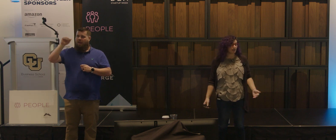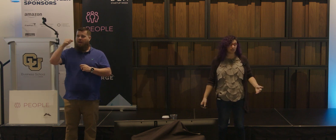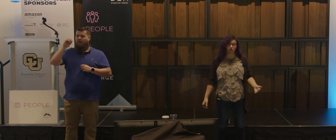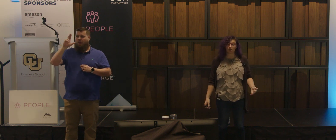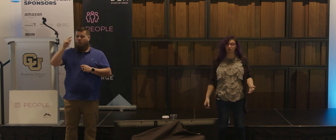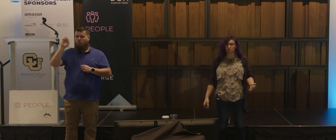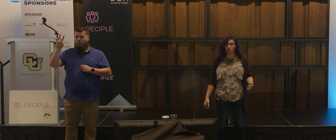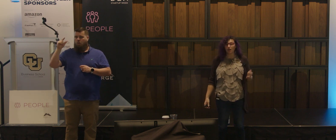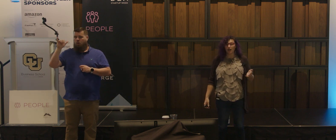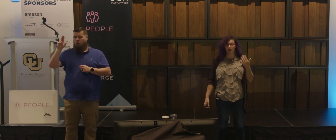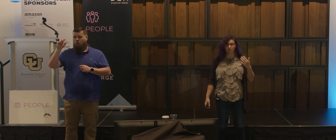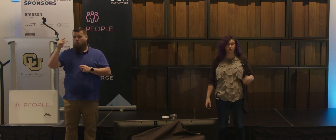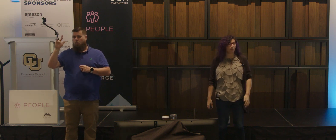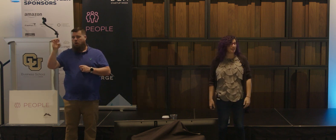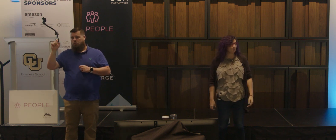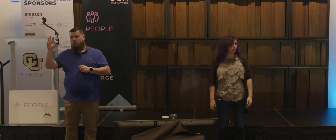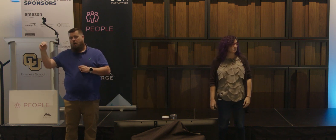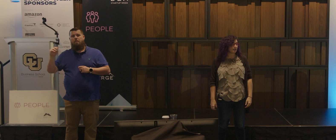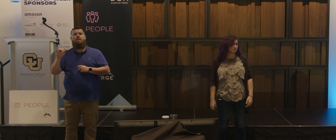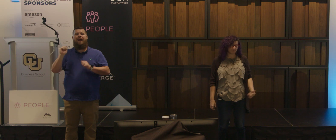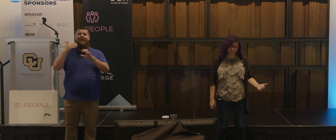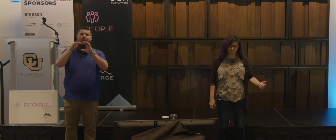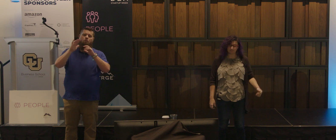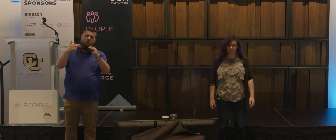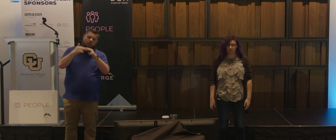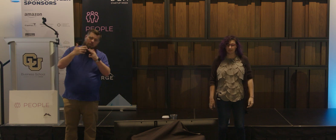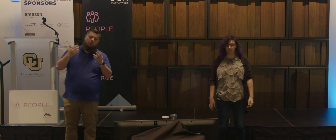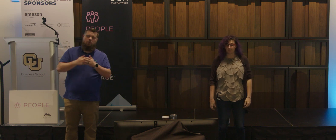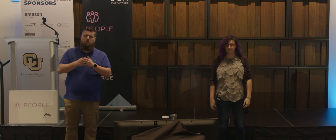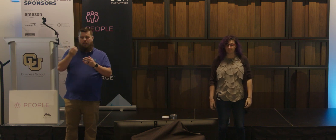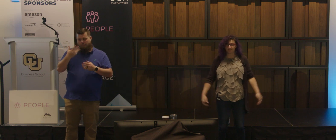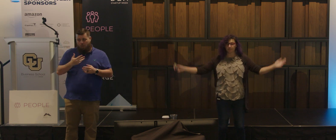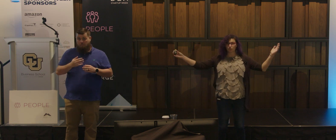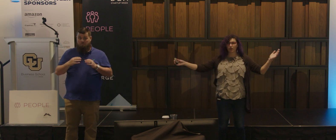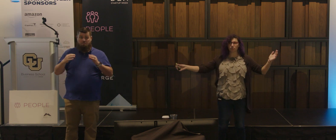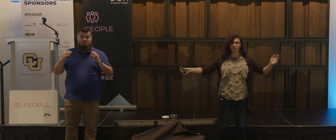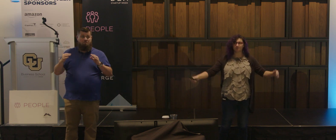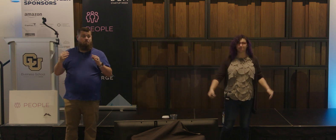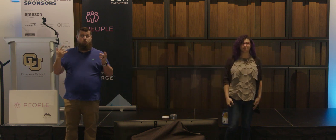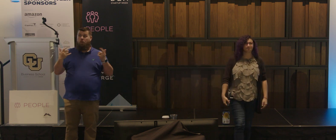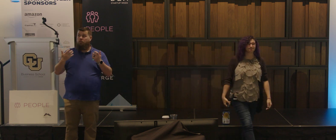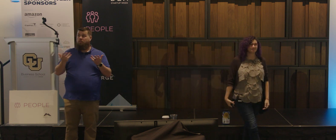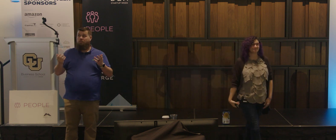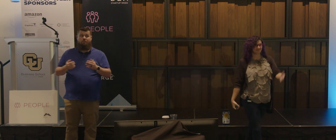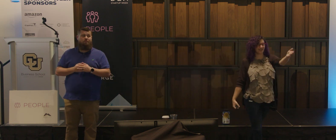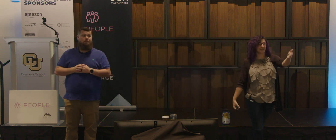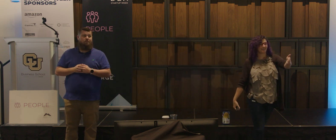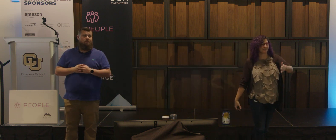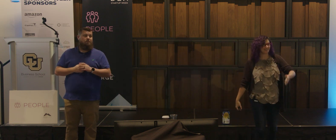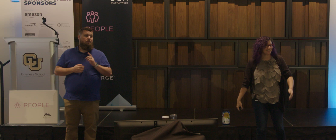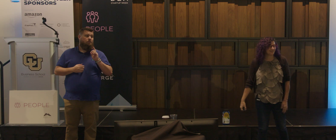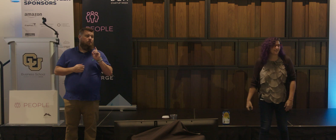Jesse@outgrowyourgarage.com. I'm happy to give you a card too. So if you want me to email you the slides, let me know. Questions?